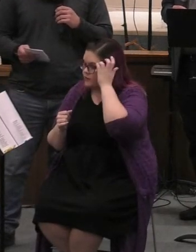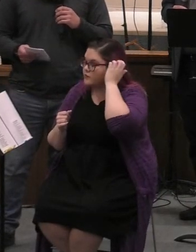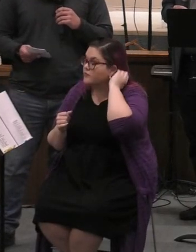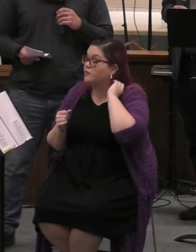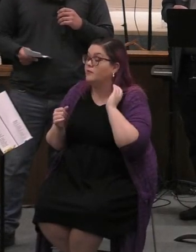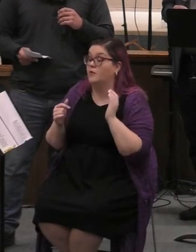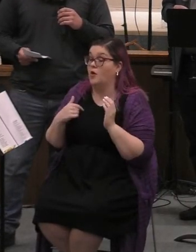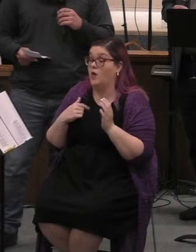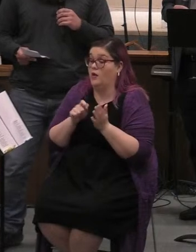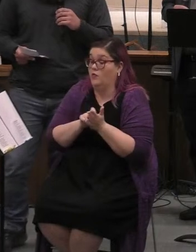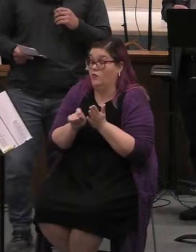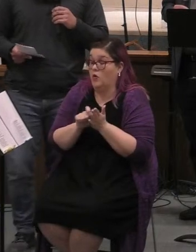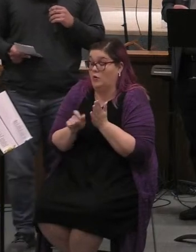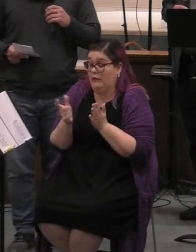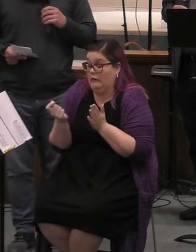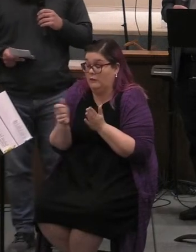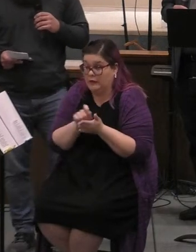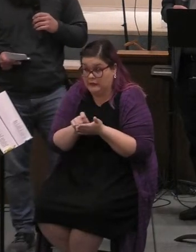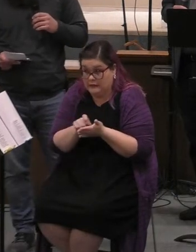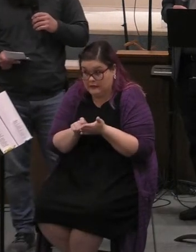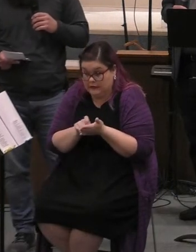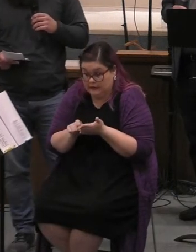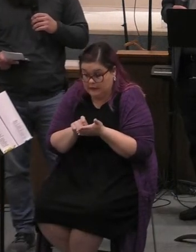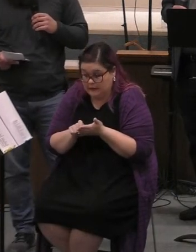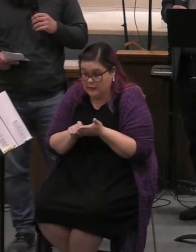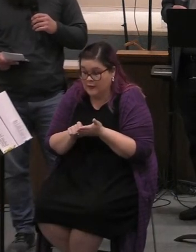did write down,